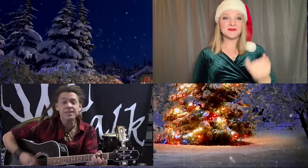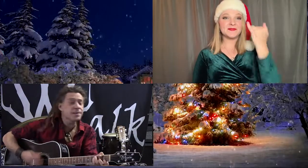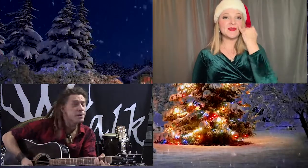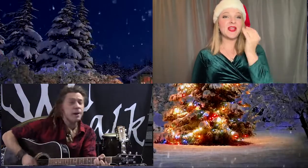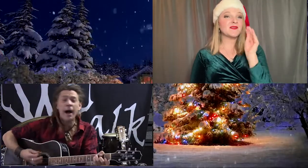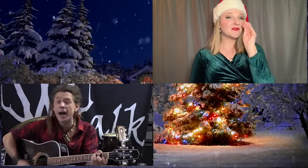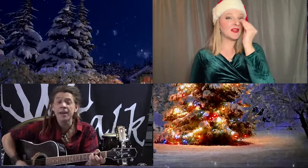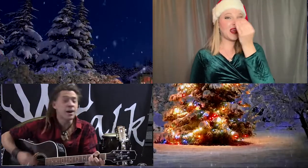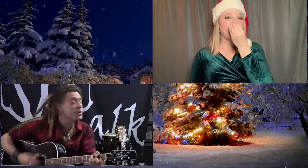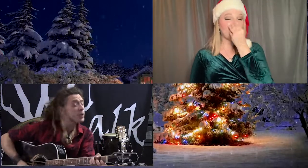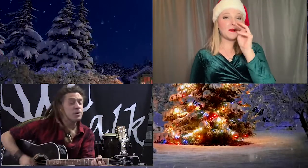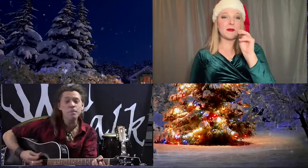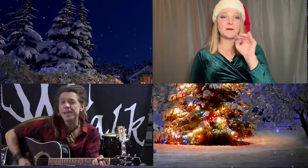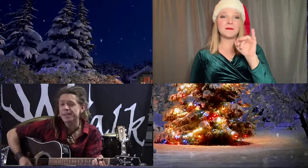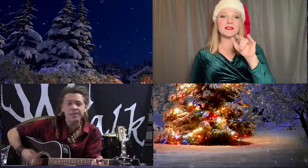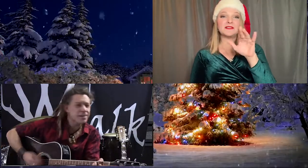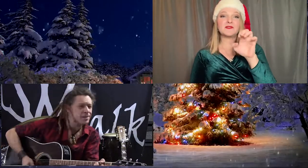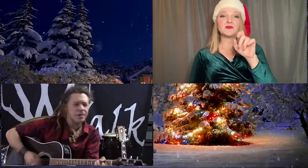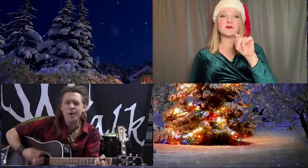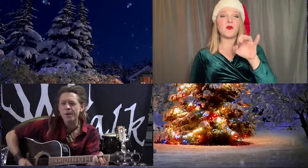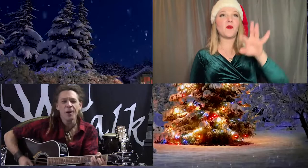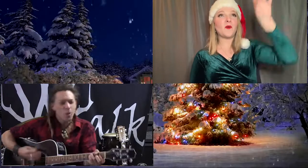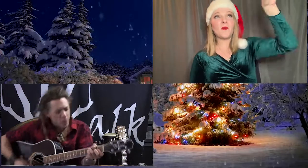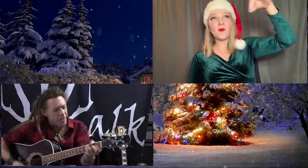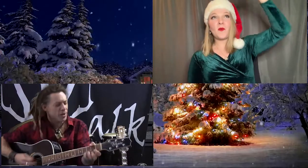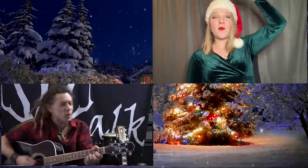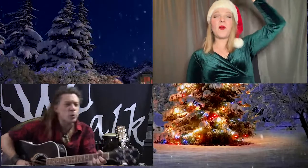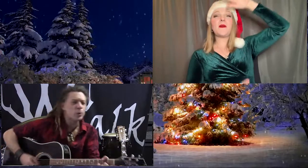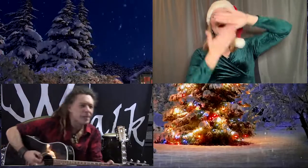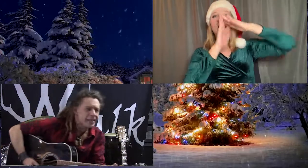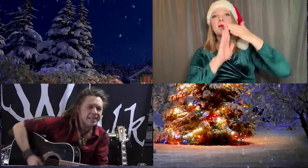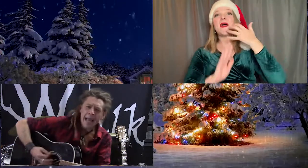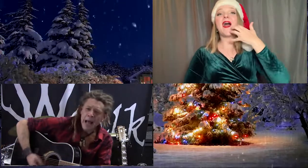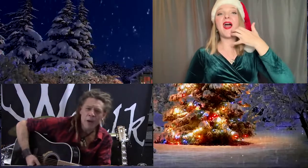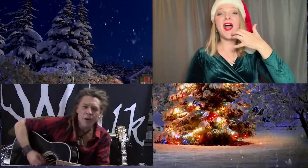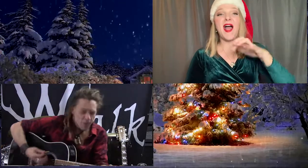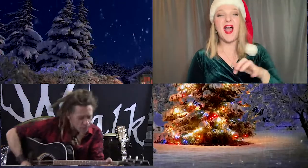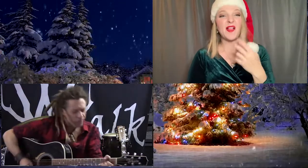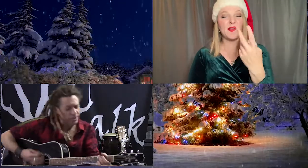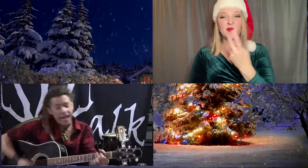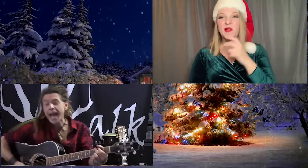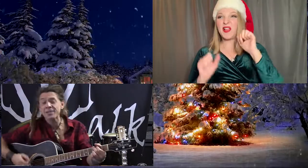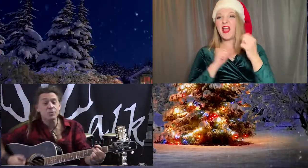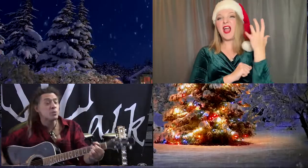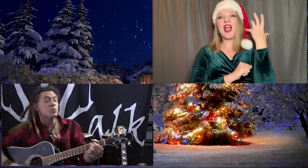it gets too hot under the mistletoe, we can cool it down.